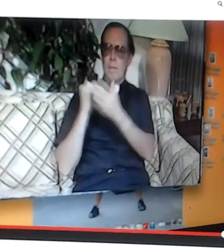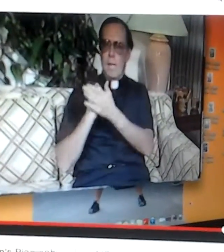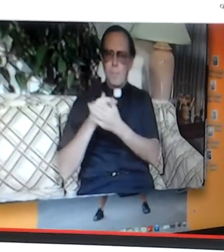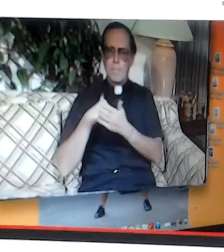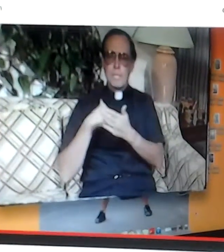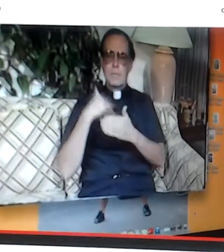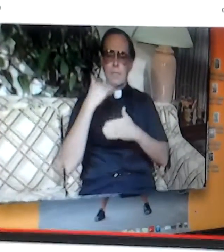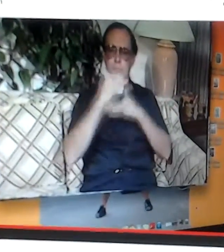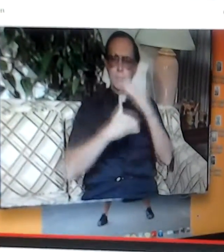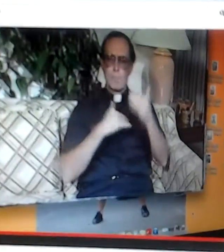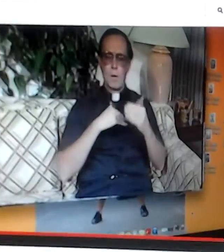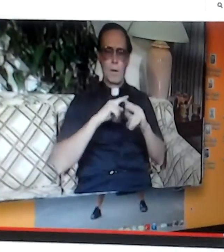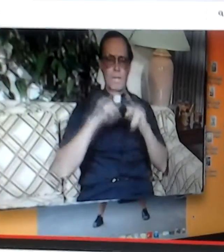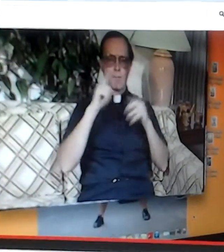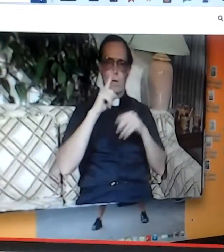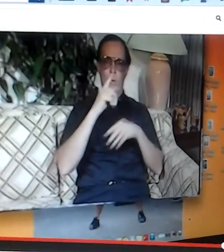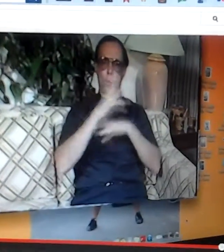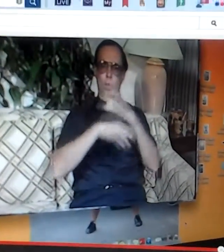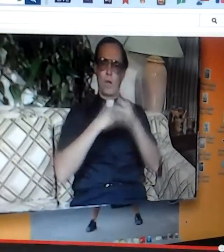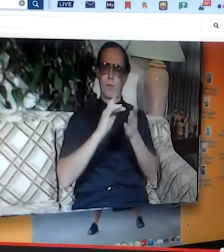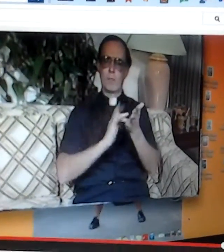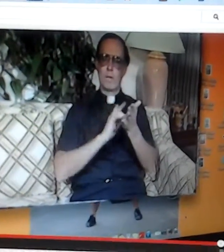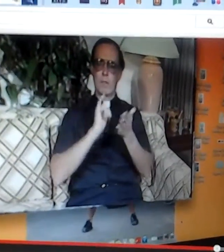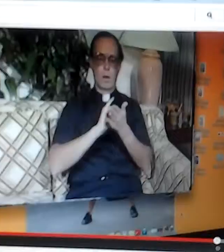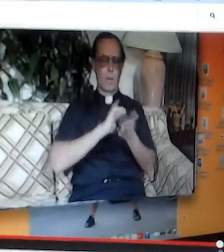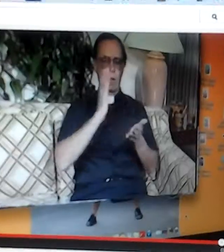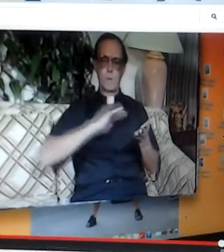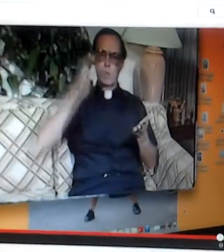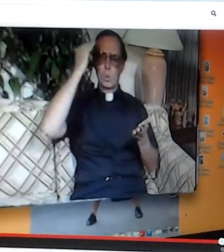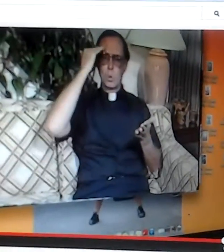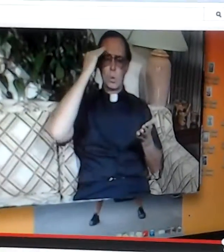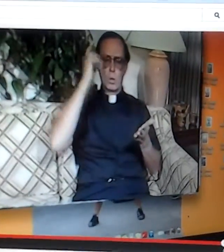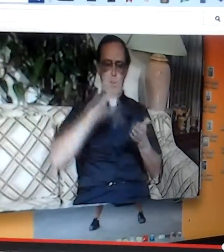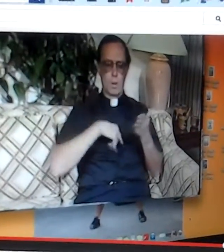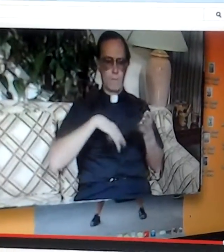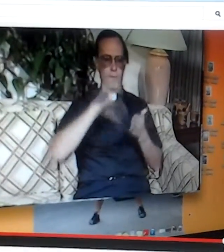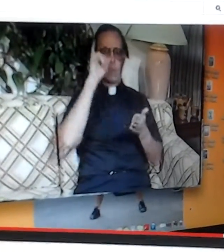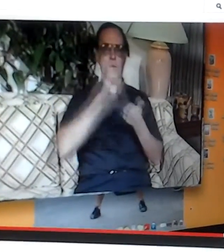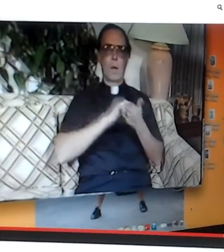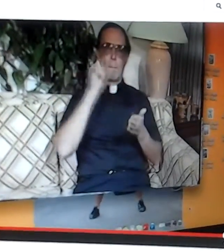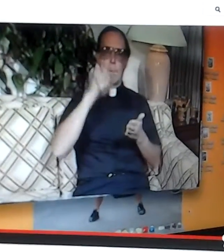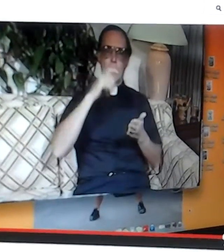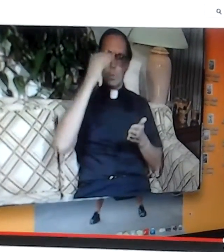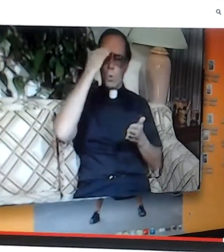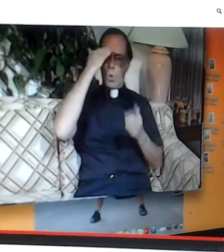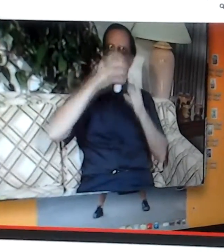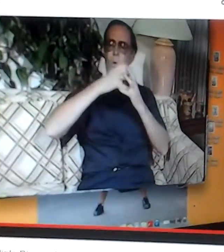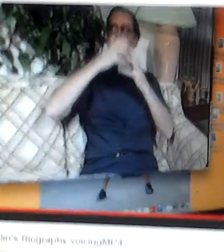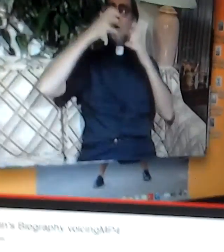So I went into the hospital for hearing aids.